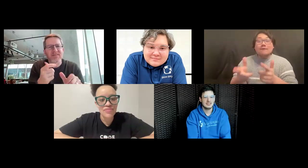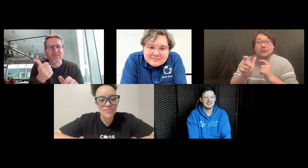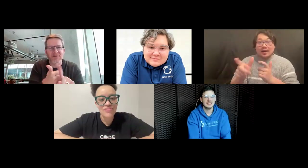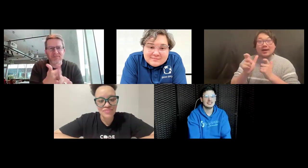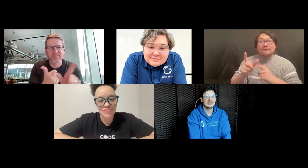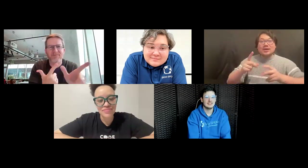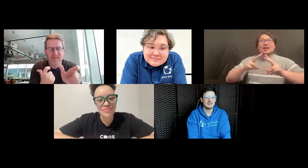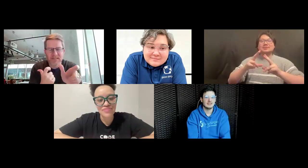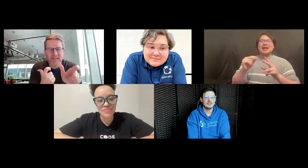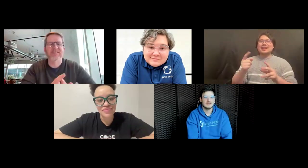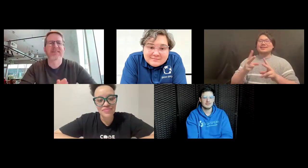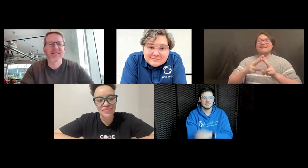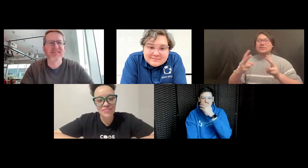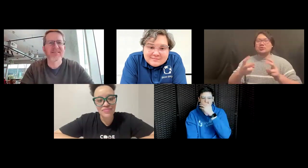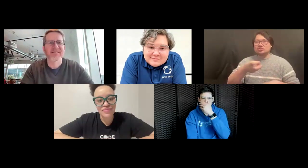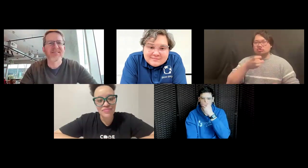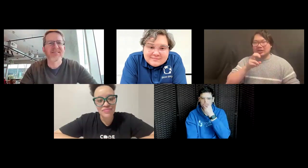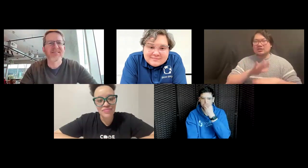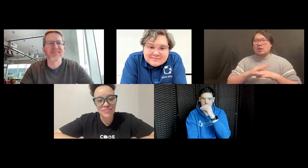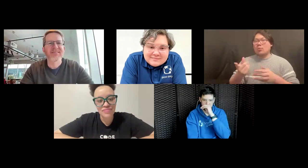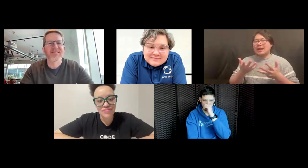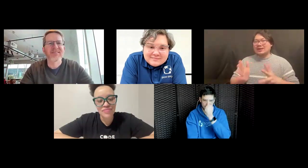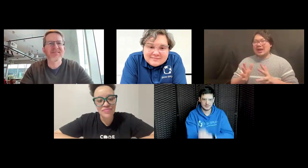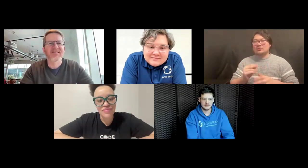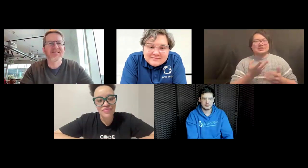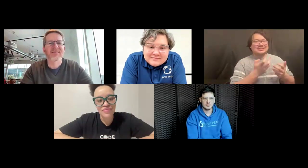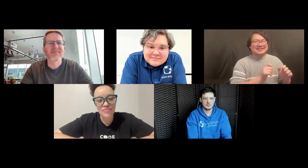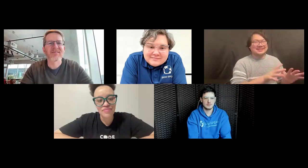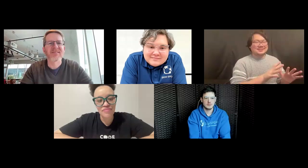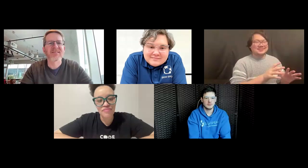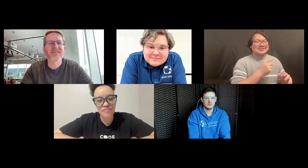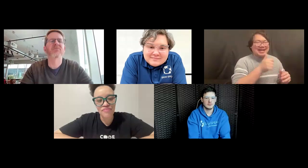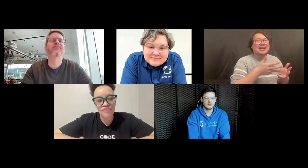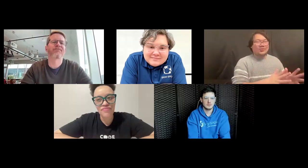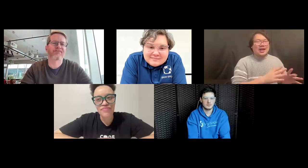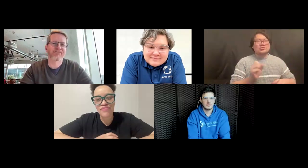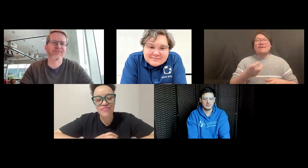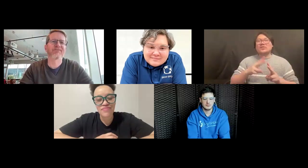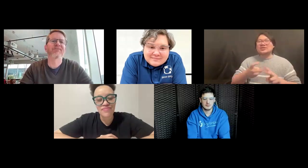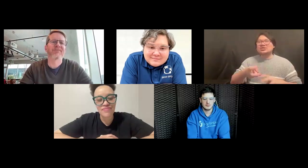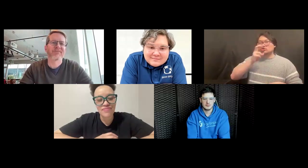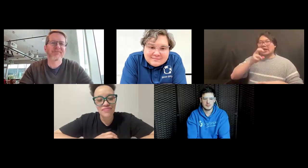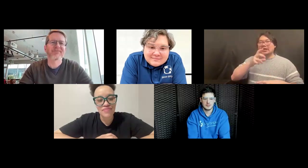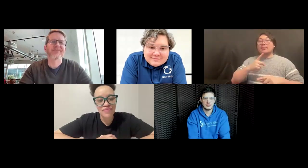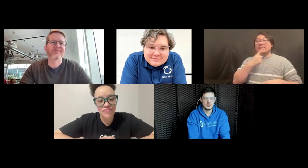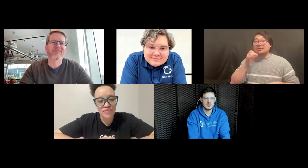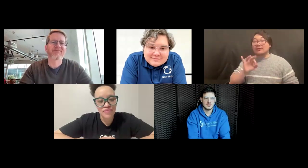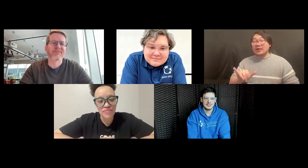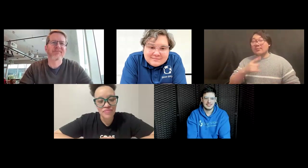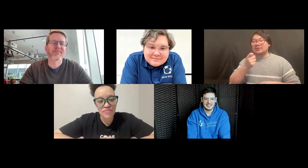right? Yeah, it is fast. Yeah, it's very strict on what it allows and what it doesn't allow. It is very